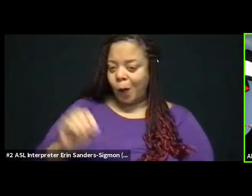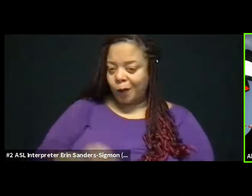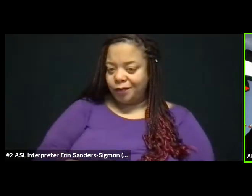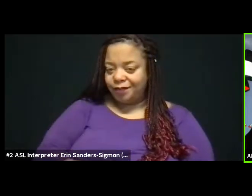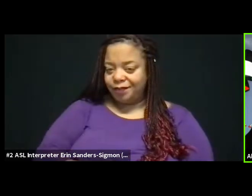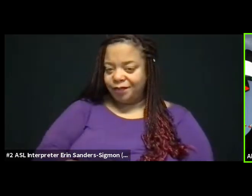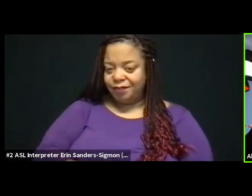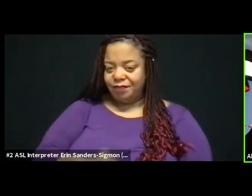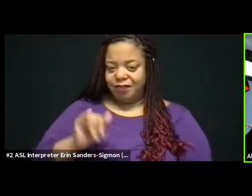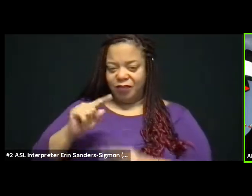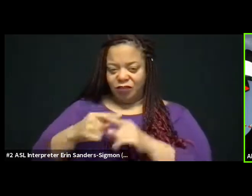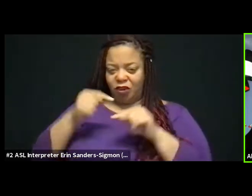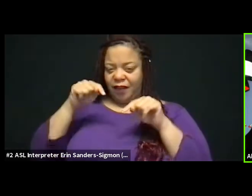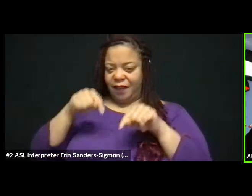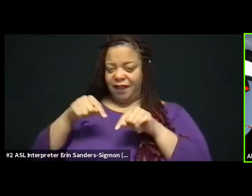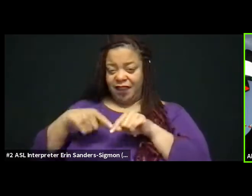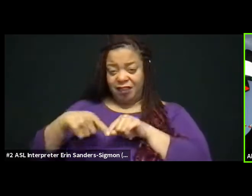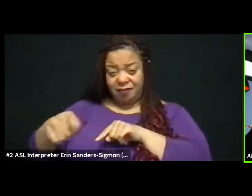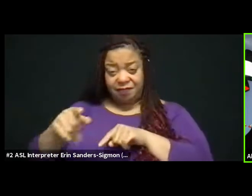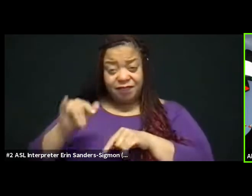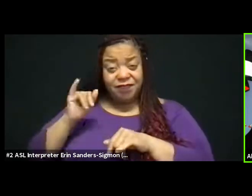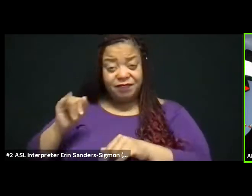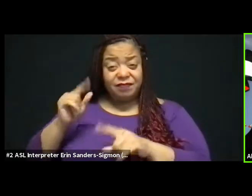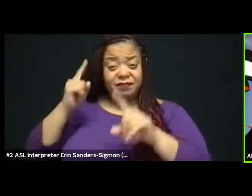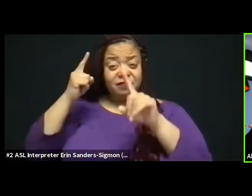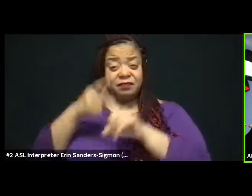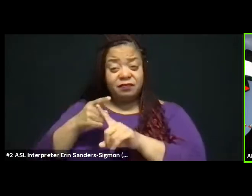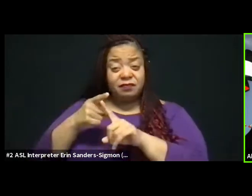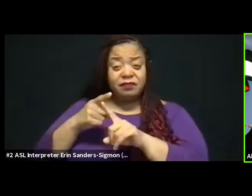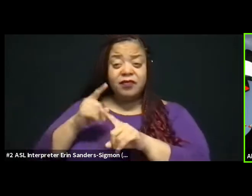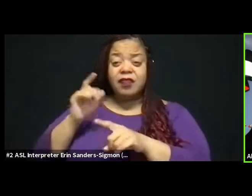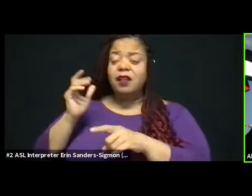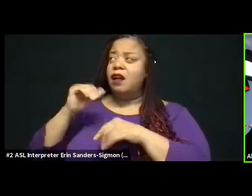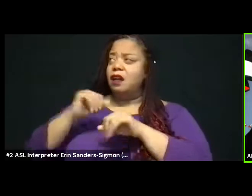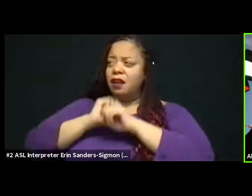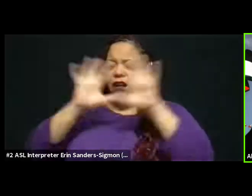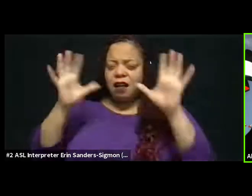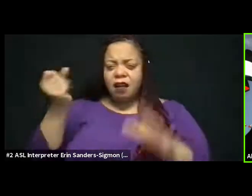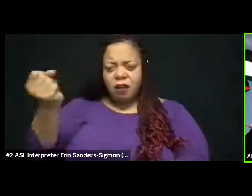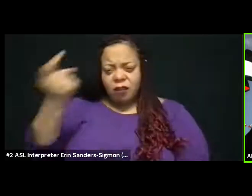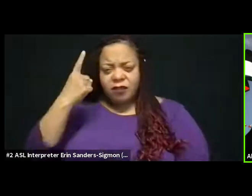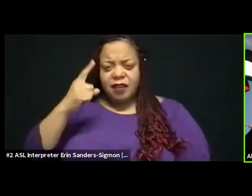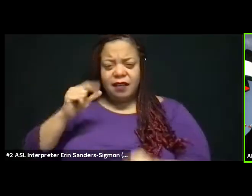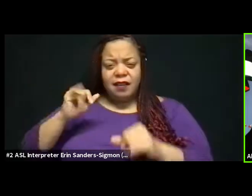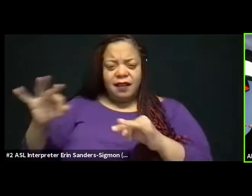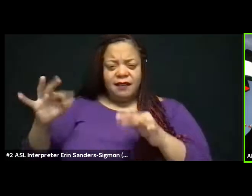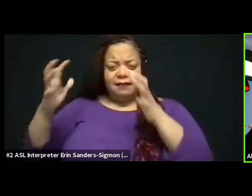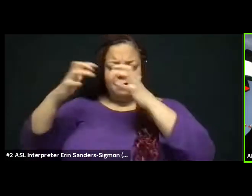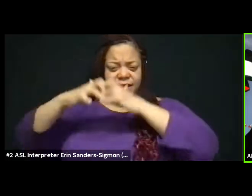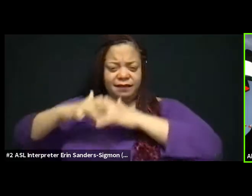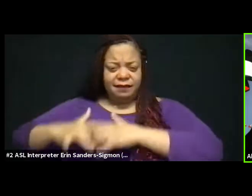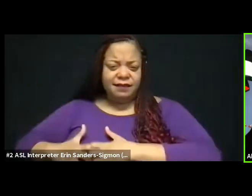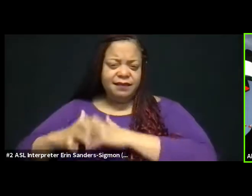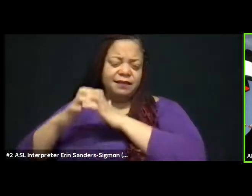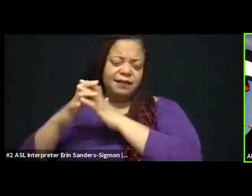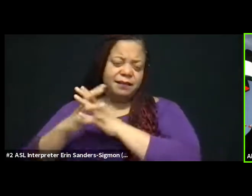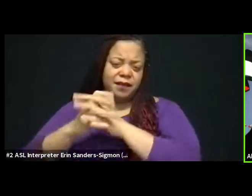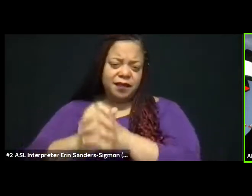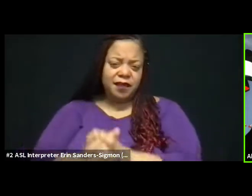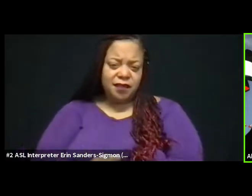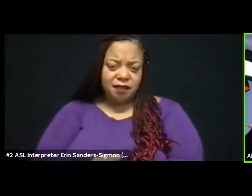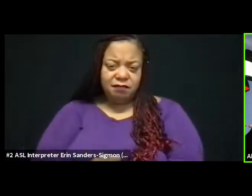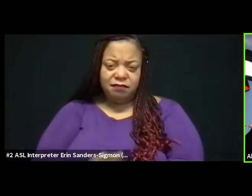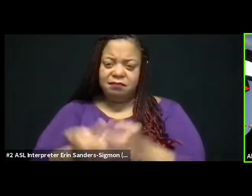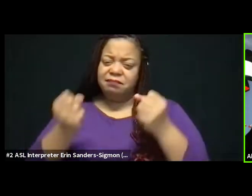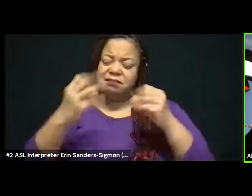abolitionism in many ways, simply because my experiences working in schools with predominantly